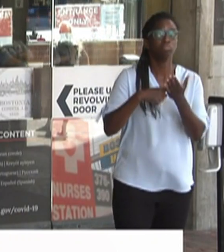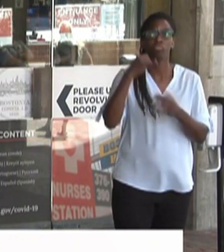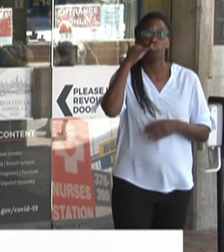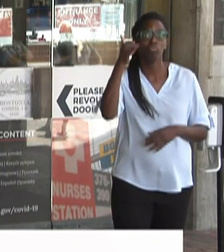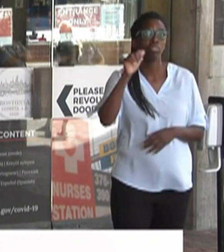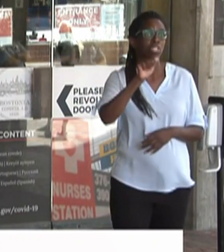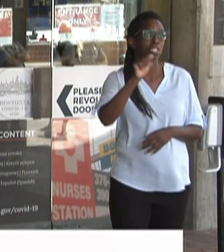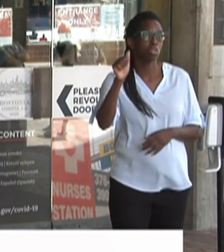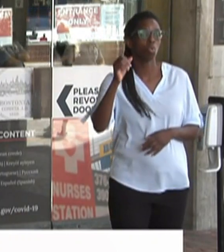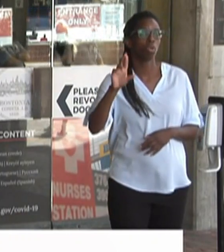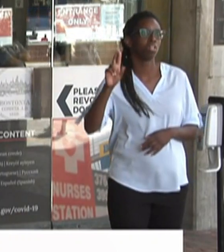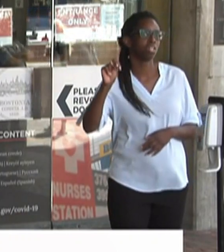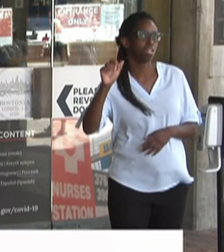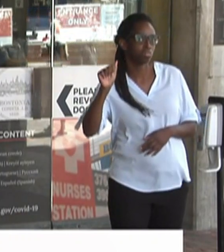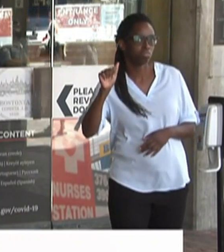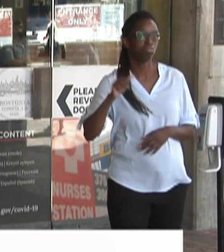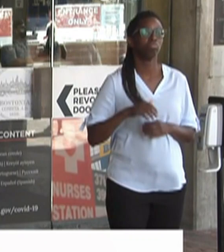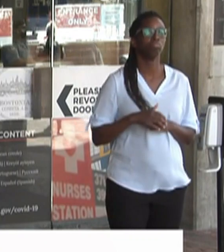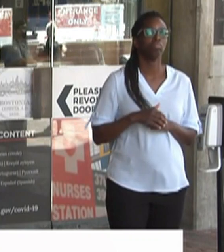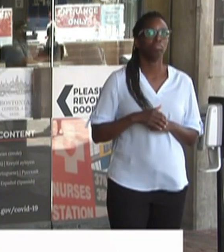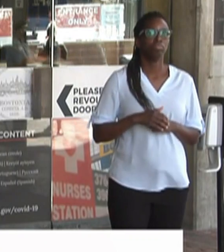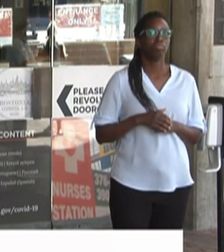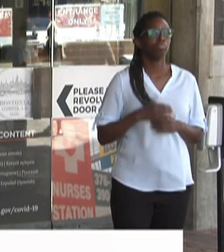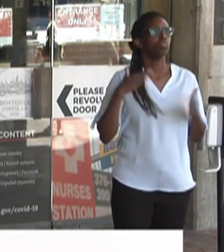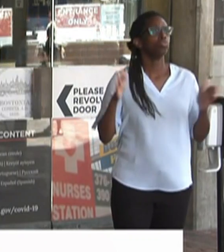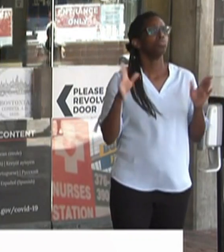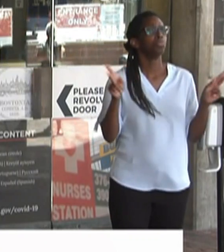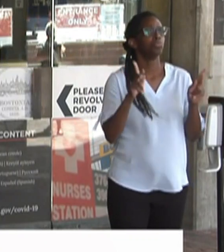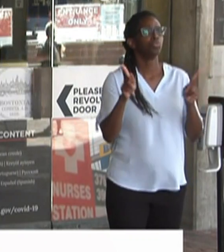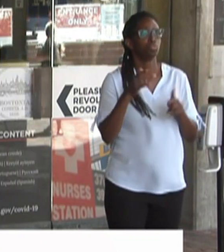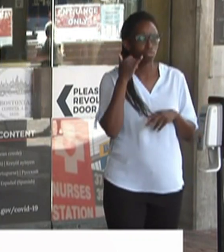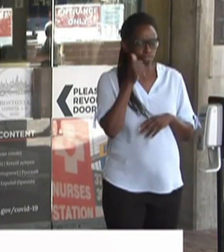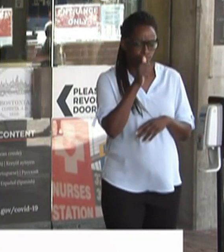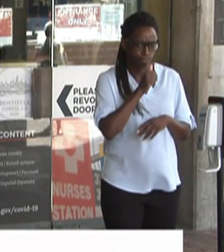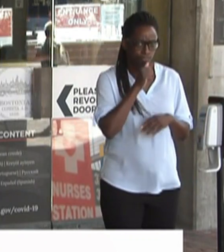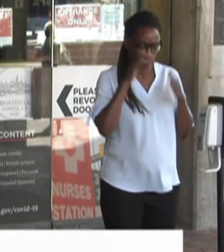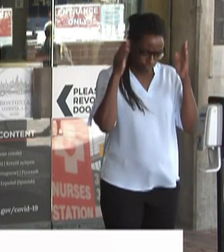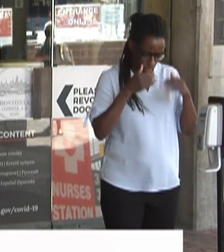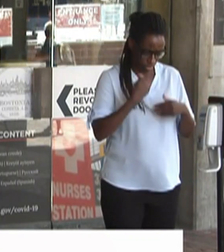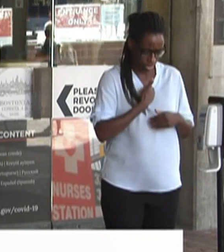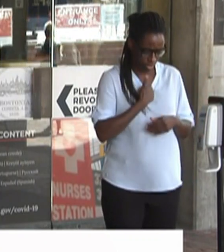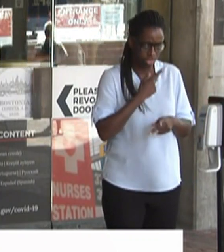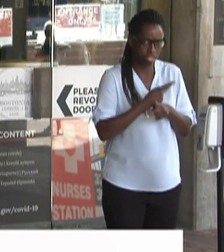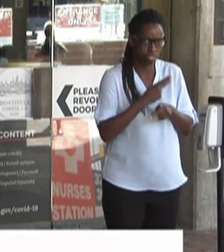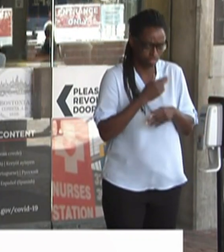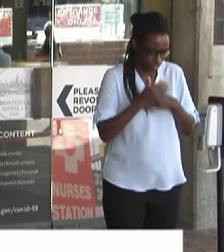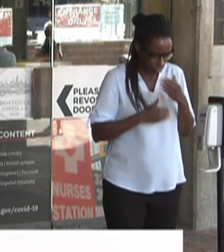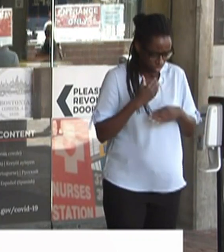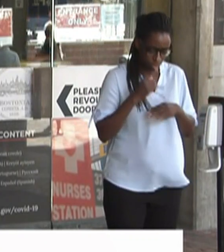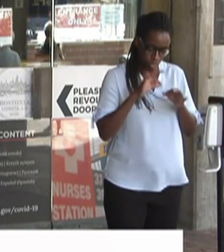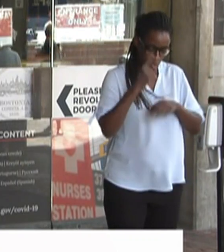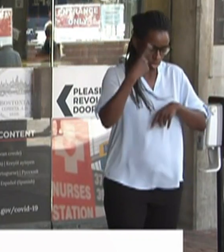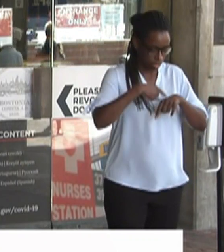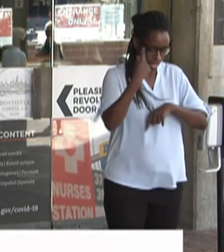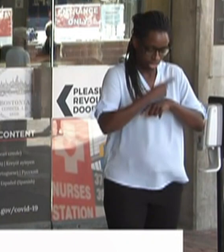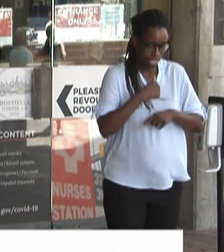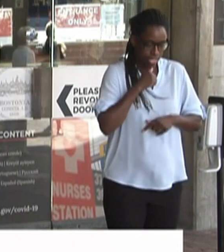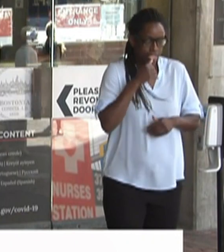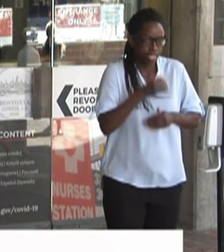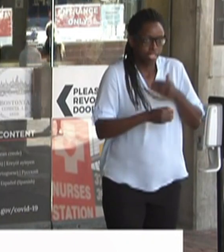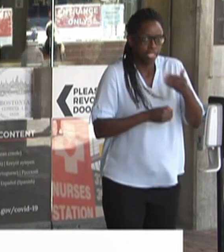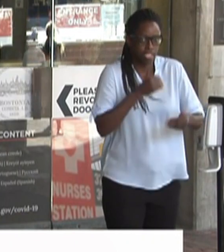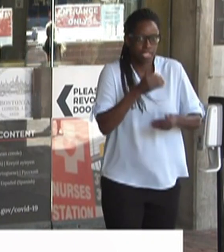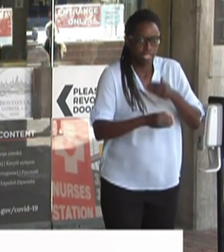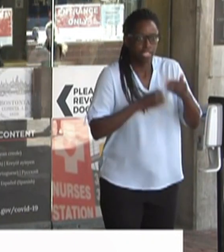take it a day at a time and continue to look out for your own health and your family's health. I would ask everyone to remember that these are not